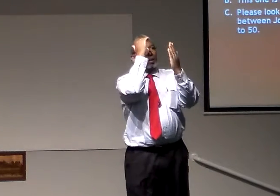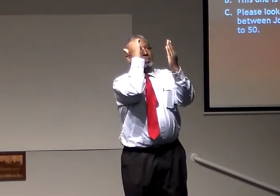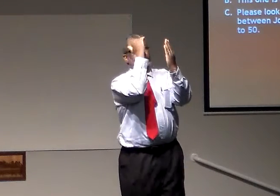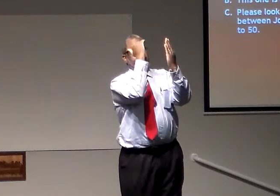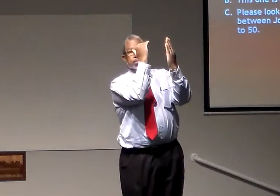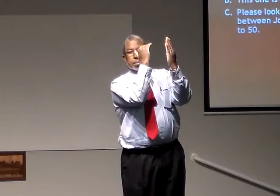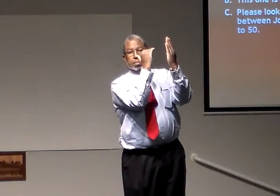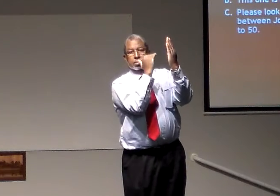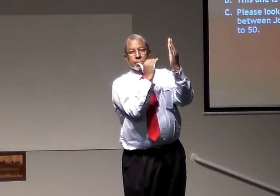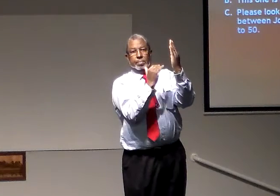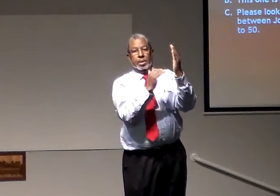And you'll see it right there.